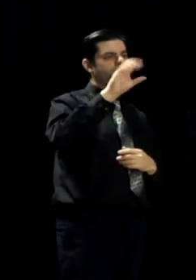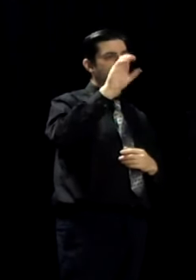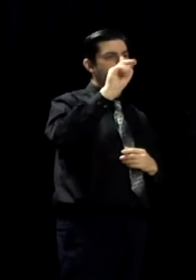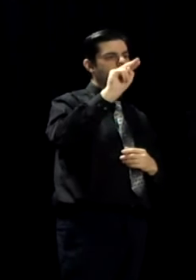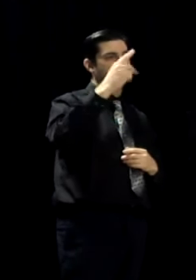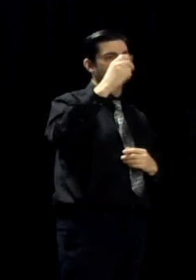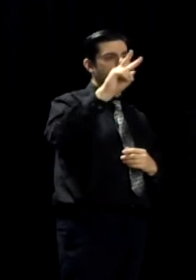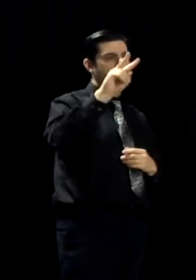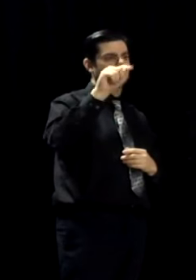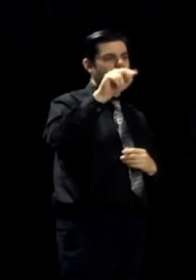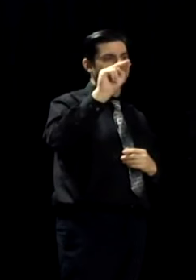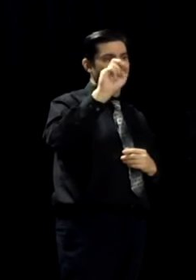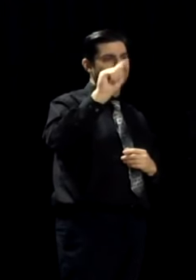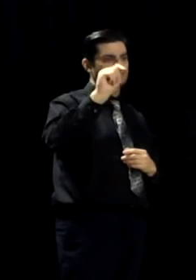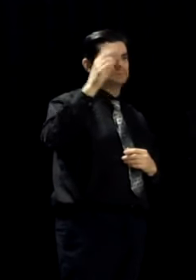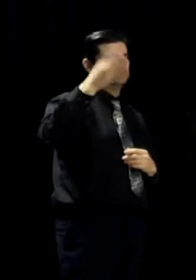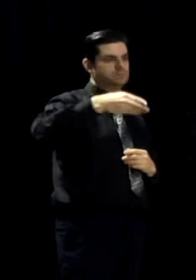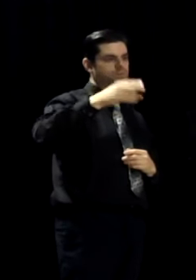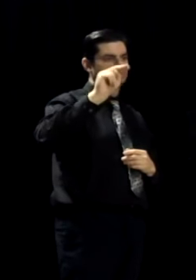www.ongov.net/news.